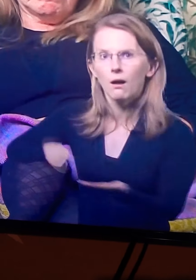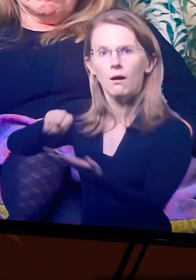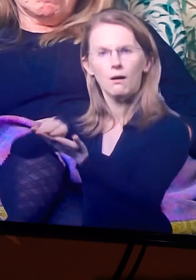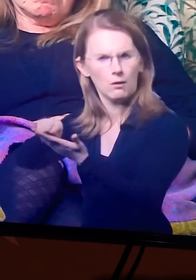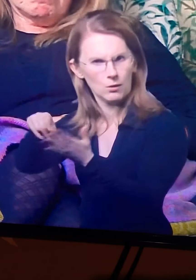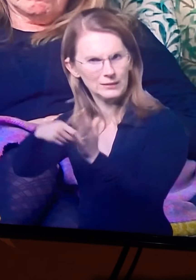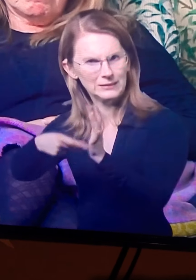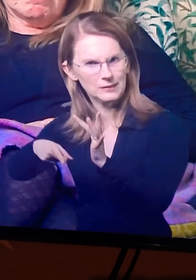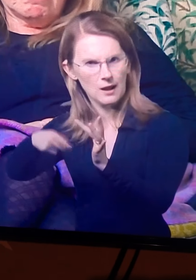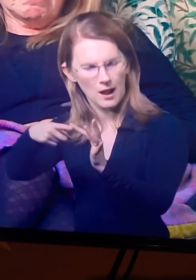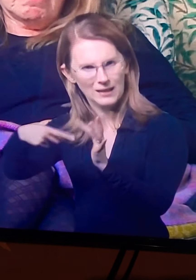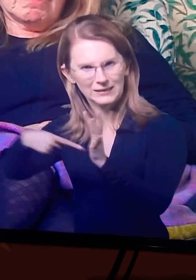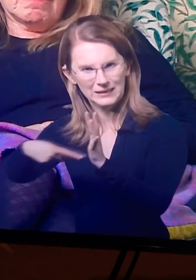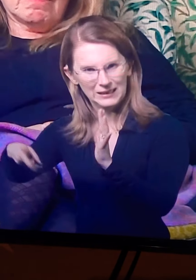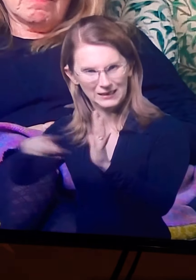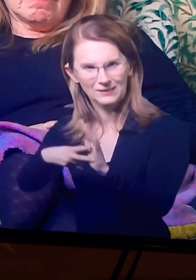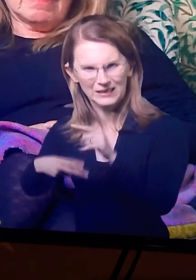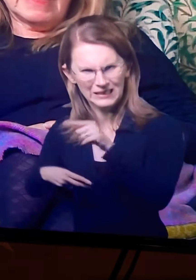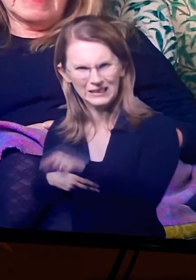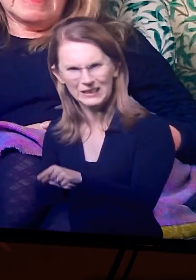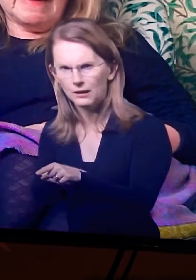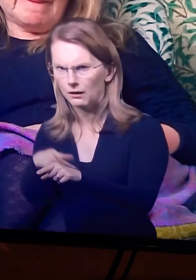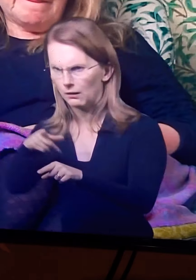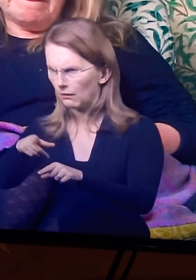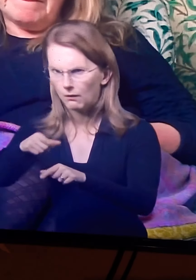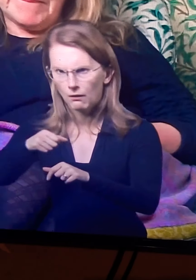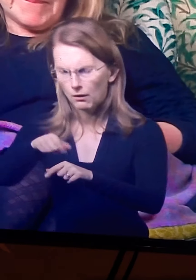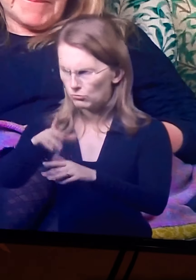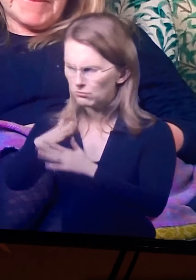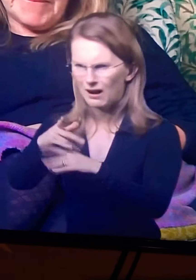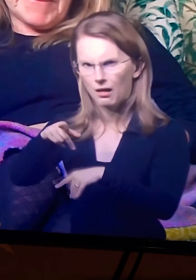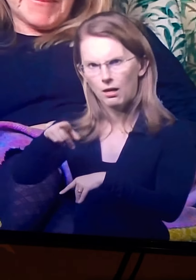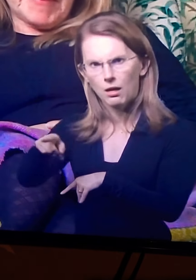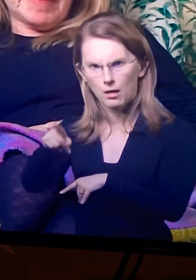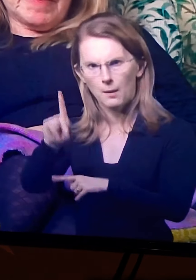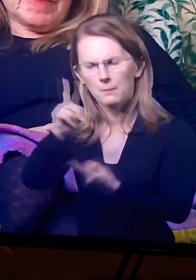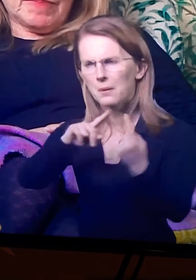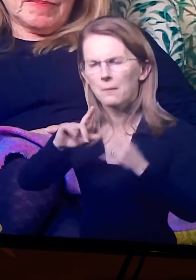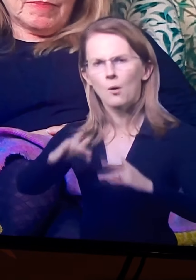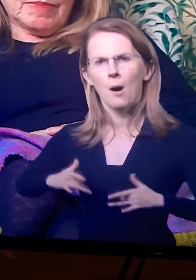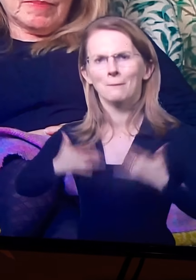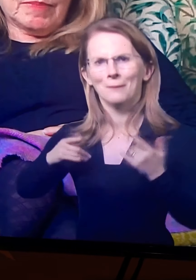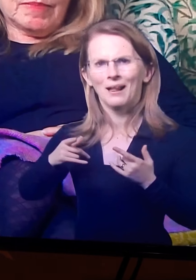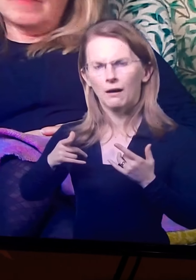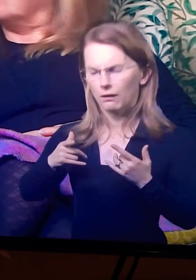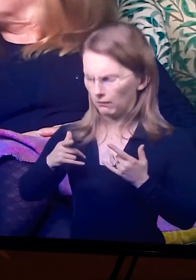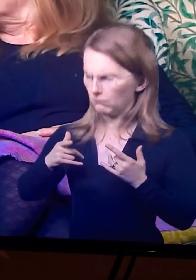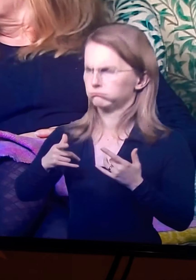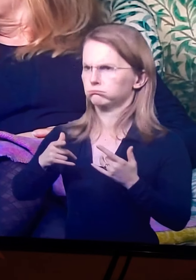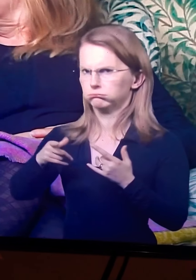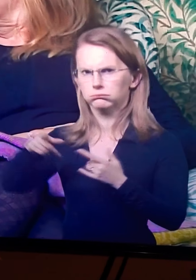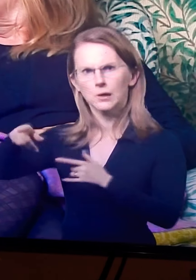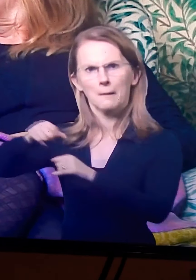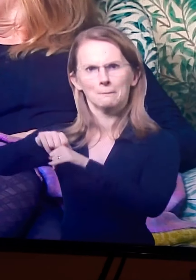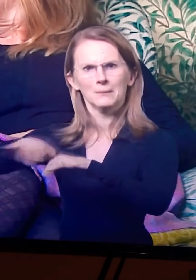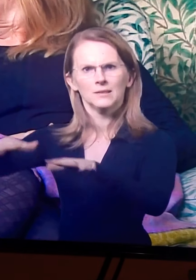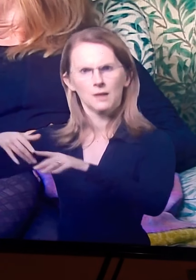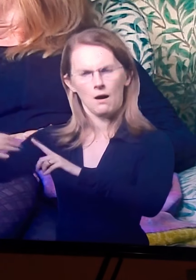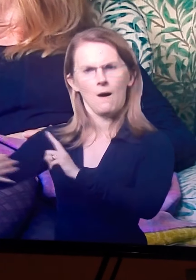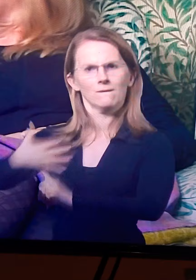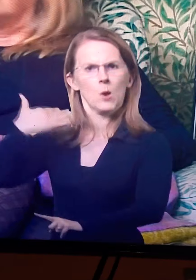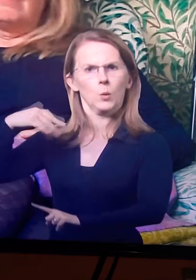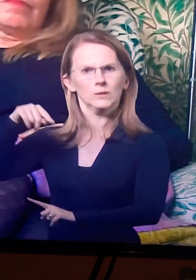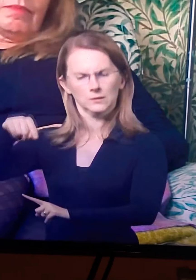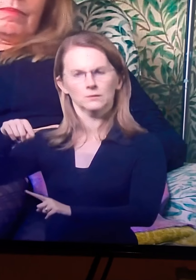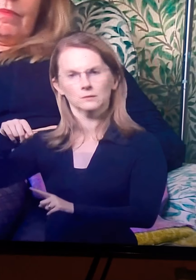on ITV, and the whole thing is a form of propaganda with subliminal advertising that we haven't